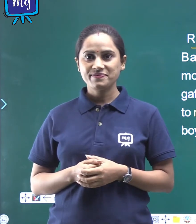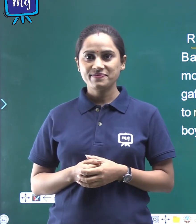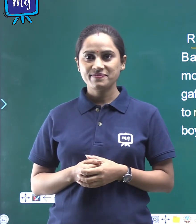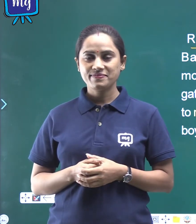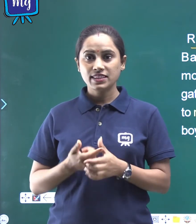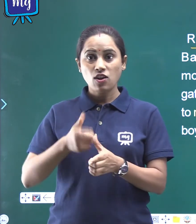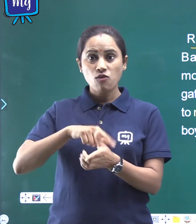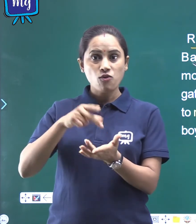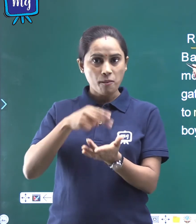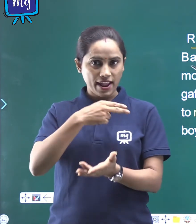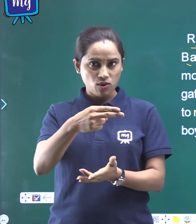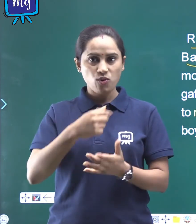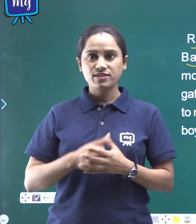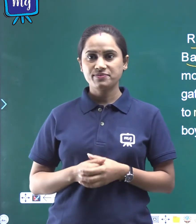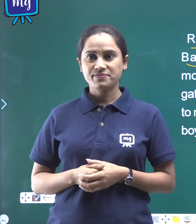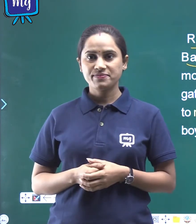from Bangalore